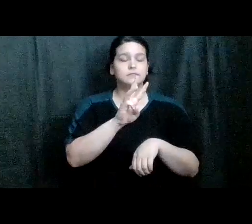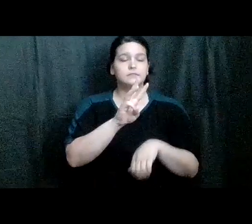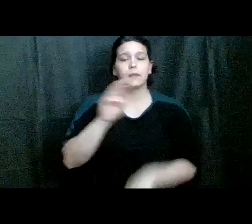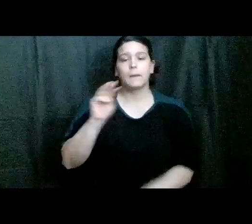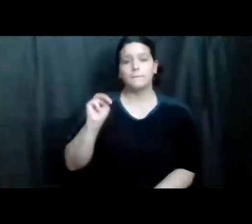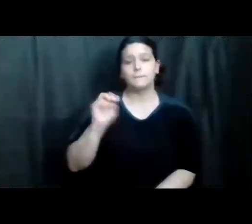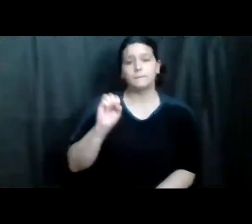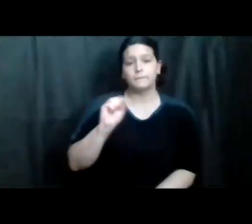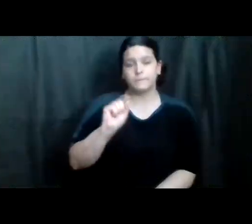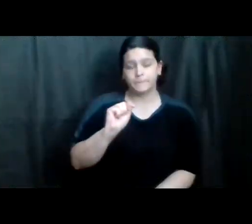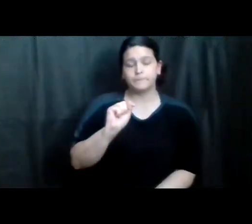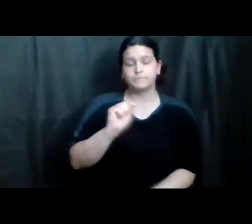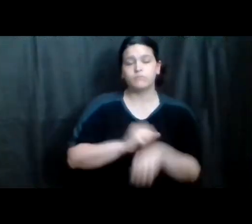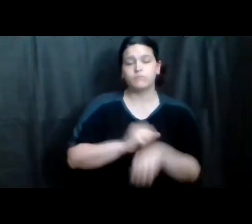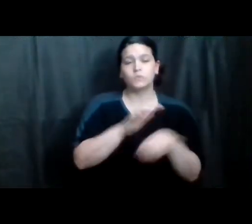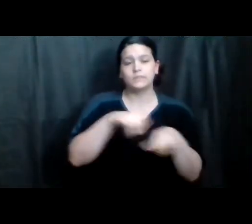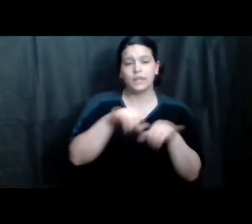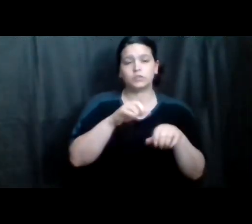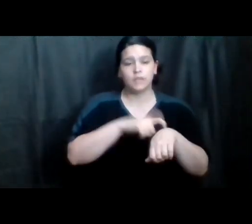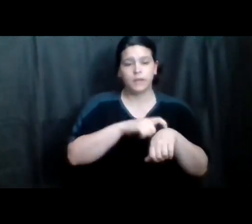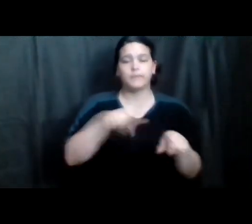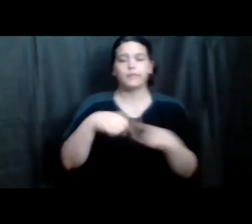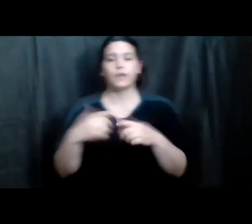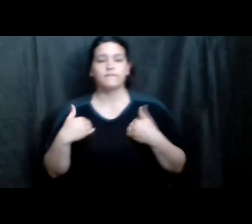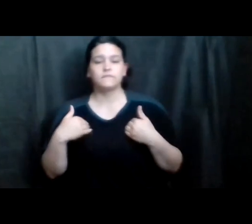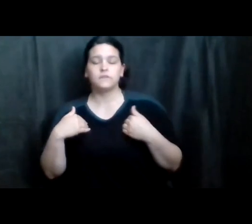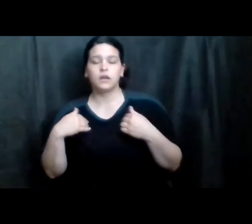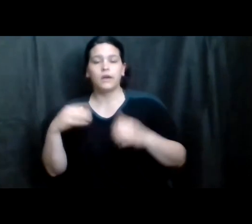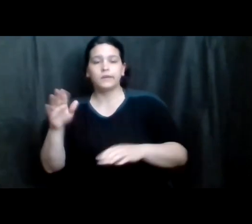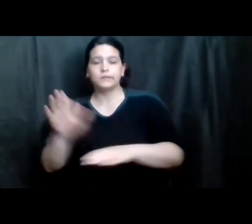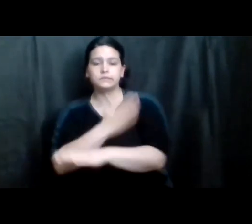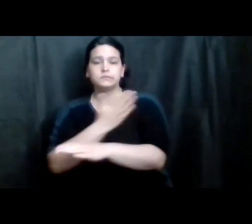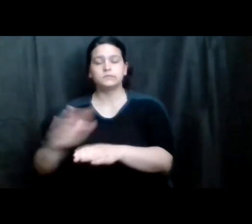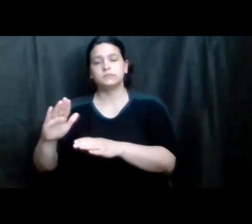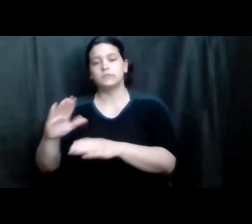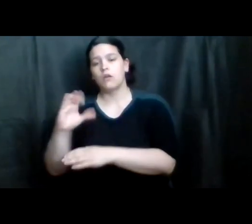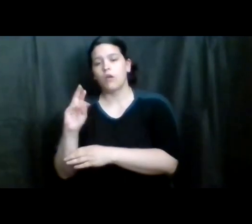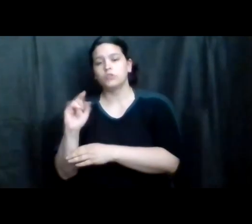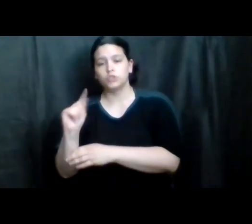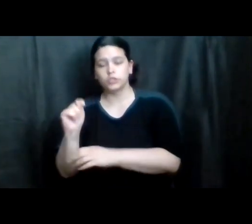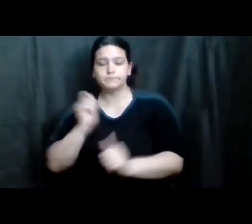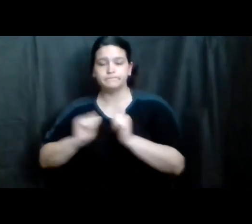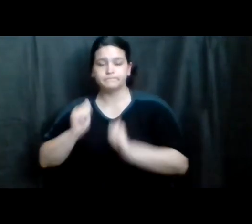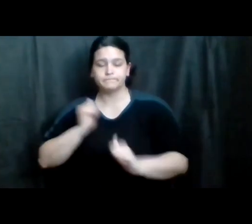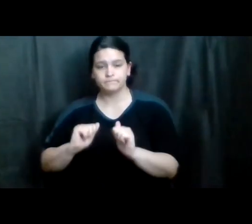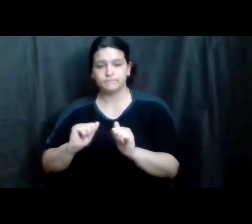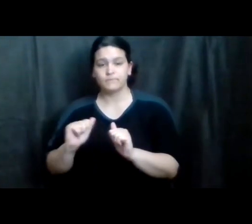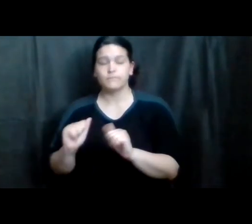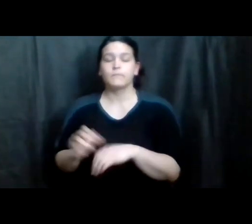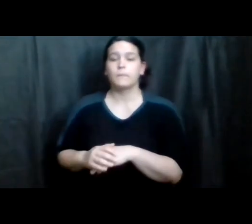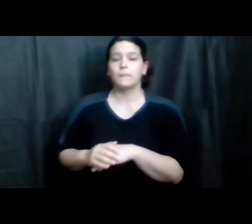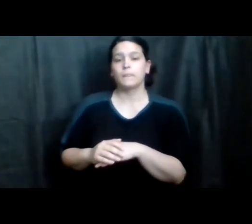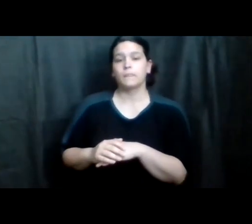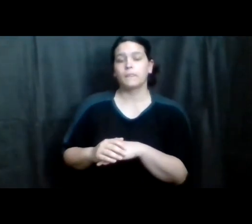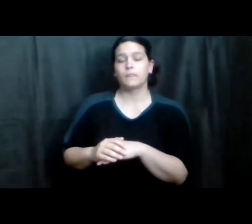we have our concert series Friday at 6 Mountain Standard Time. So real quickly, I would like to just